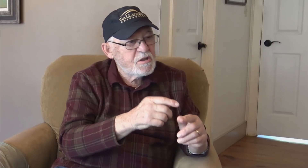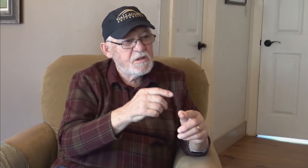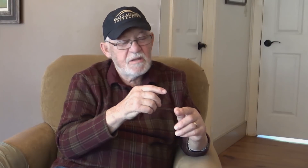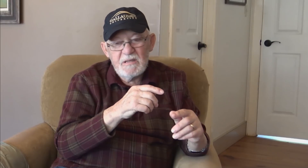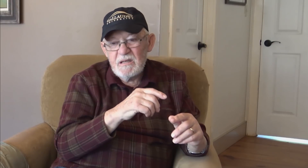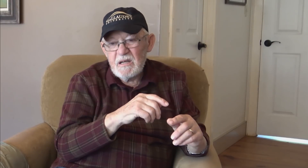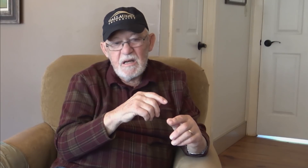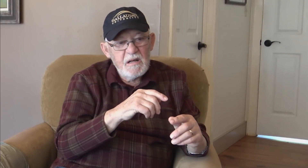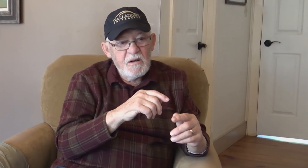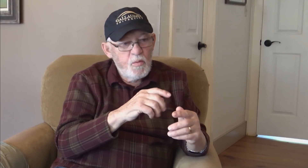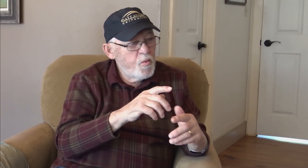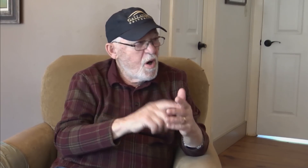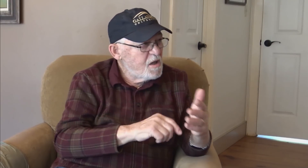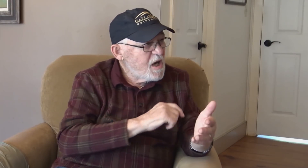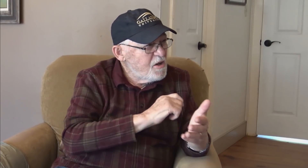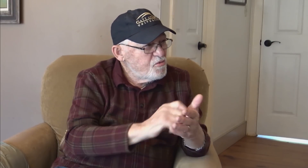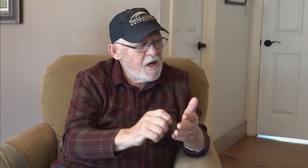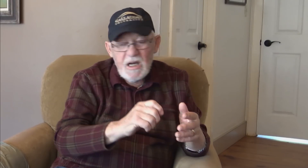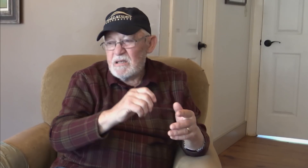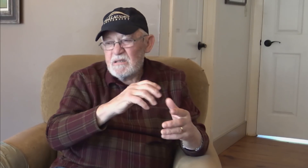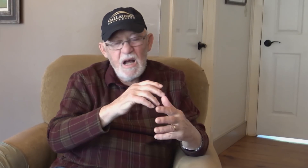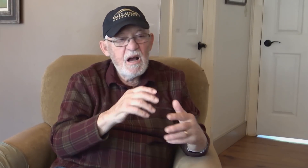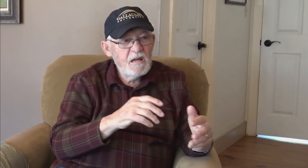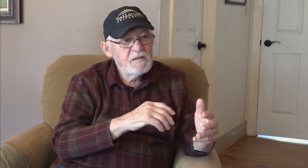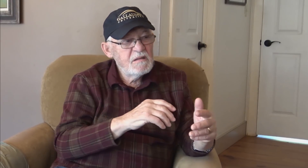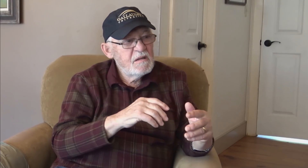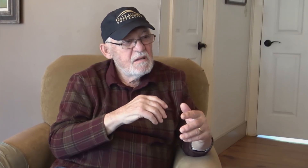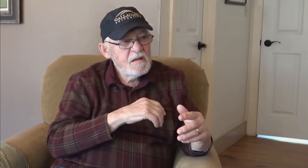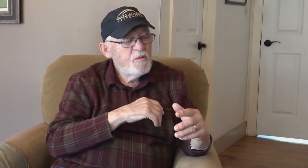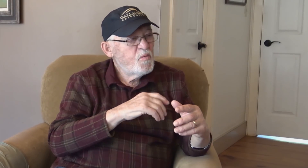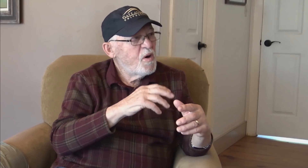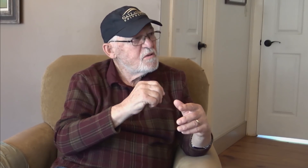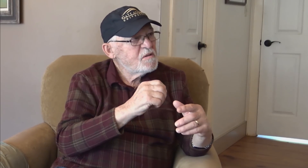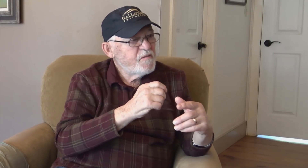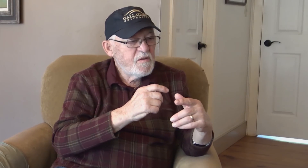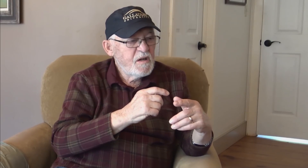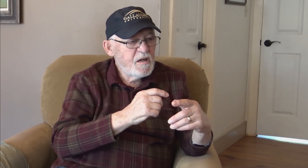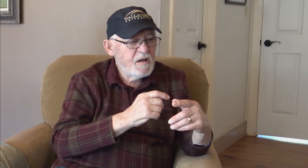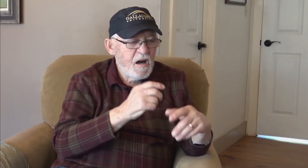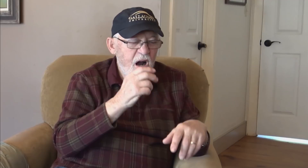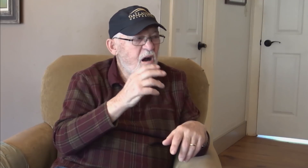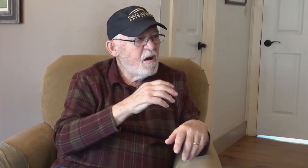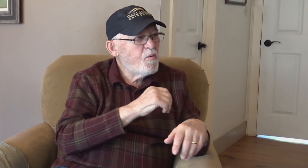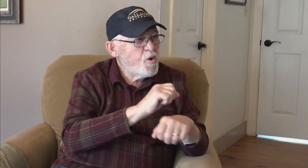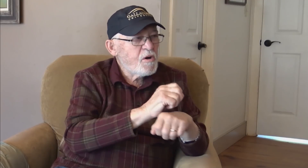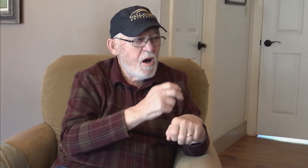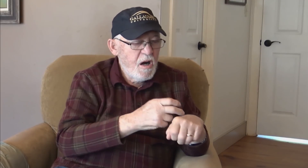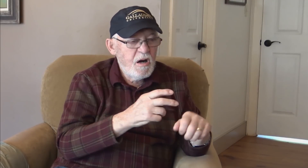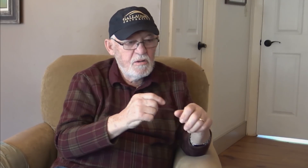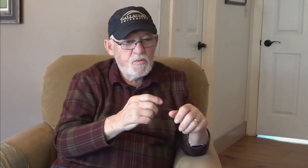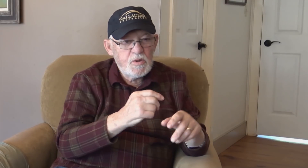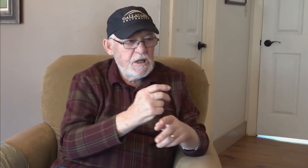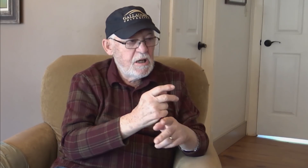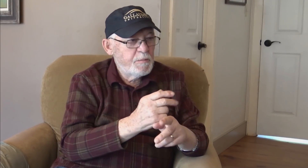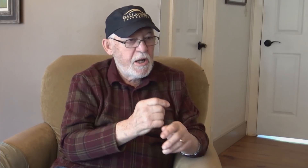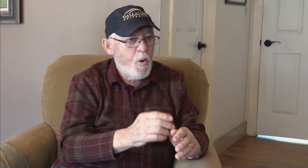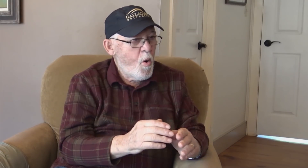And we shared the various points, different components that we were writing. We